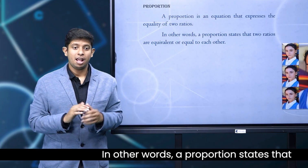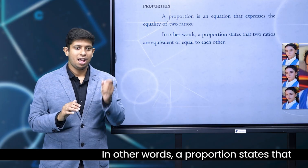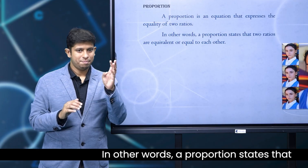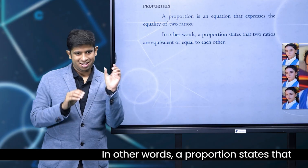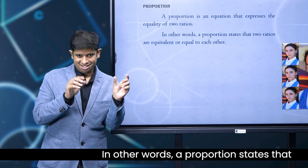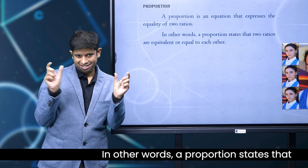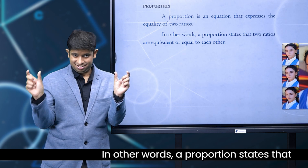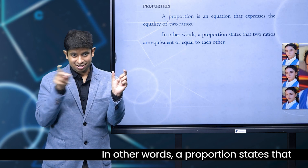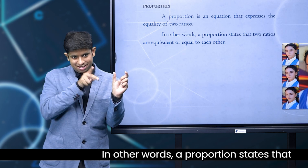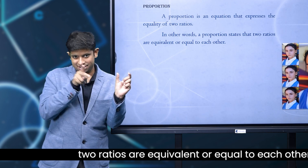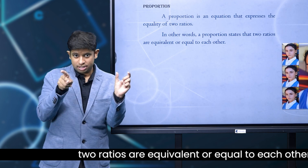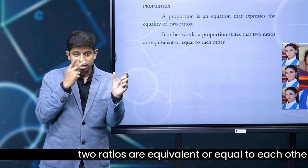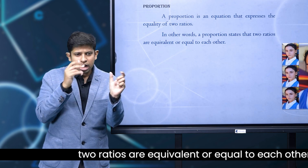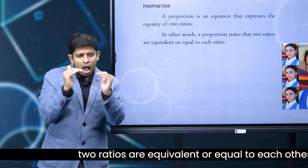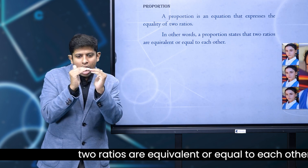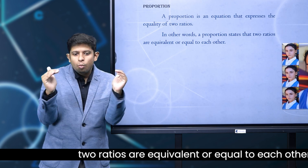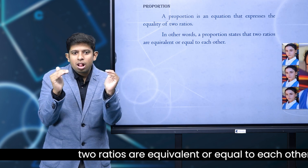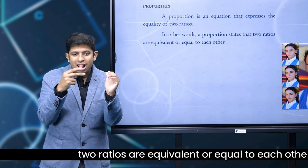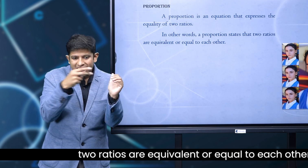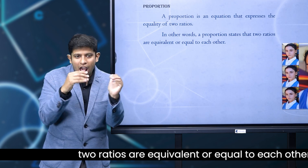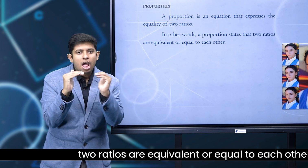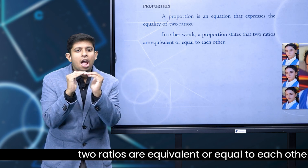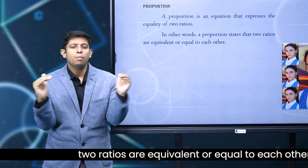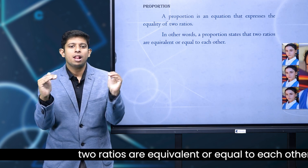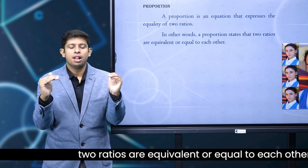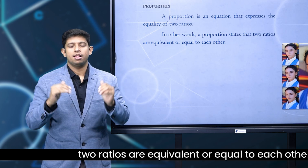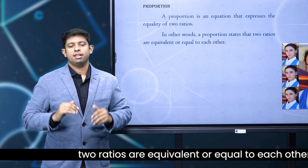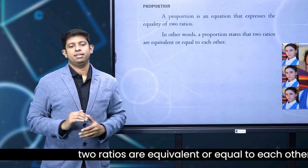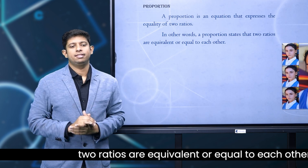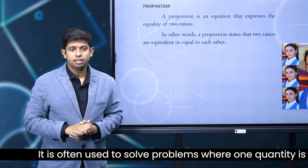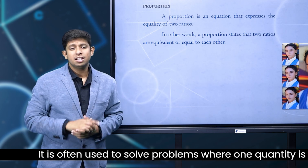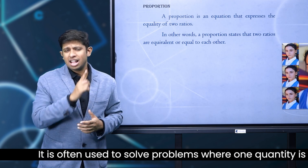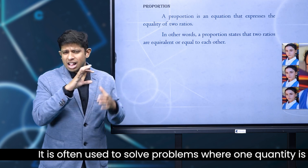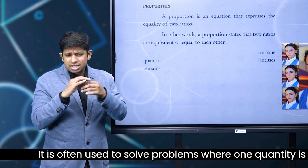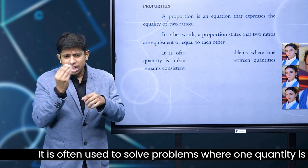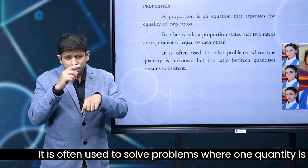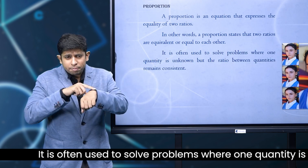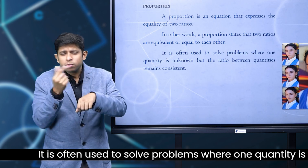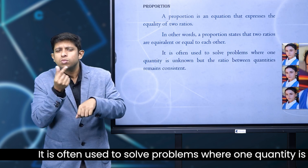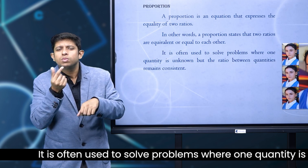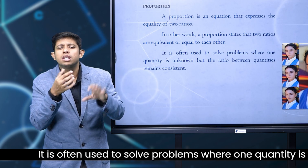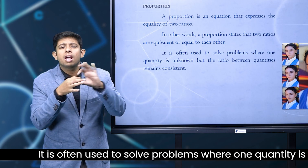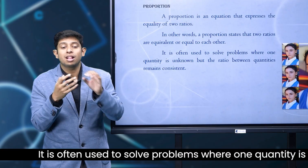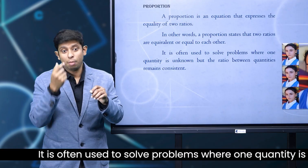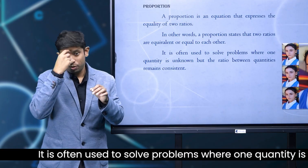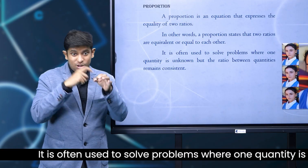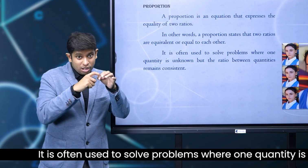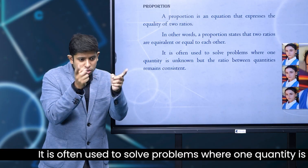proportion states that two ratios are equivalent or equal to each other. It is often used to solve problems where